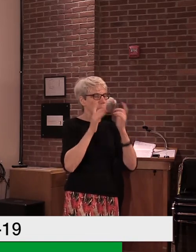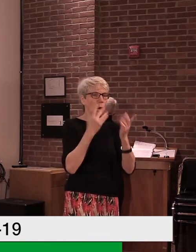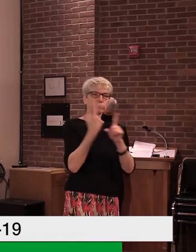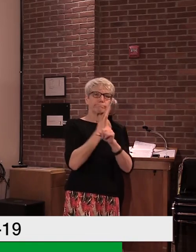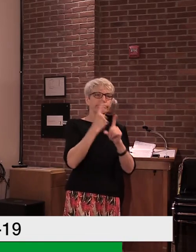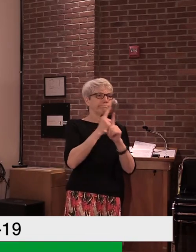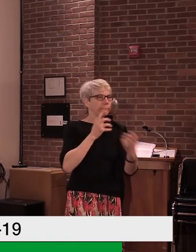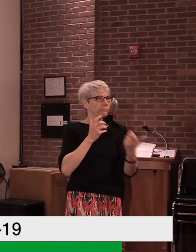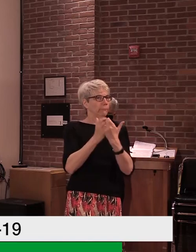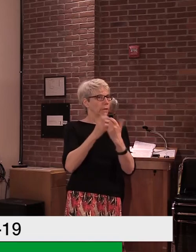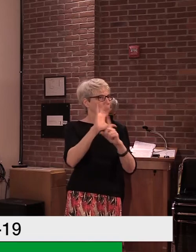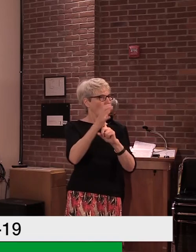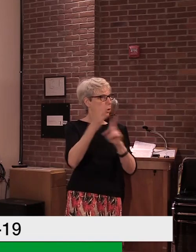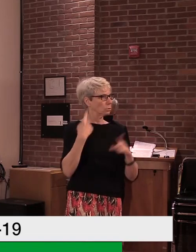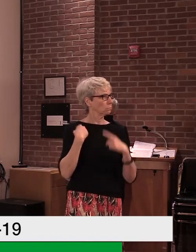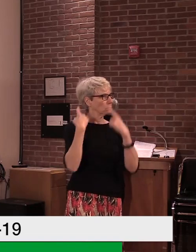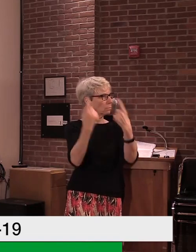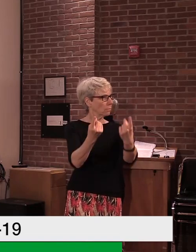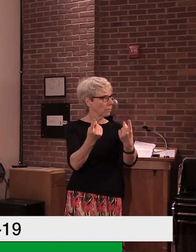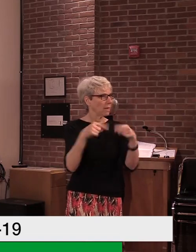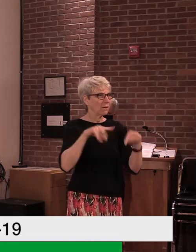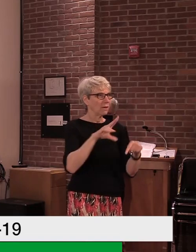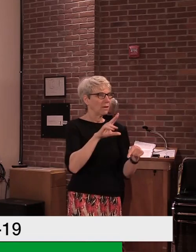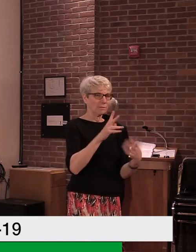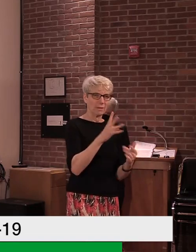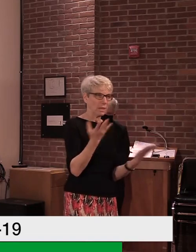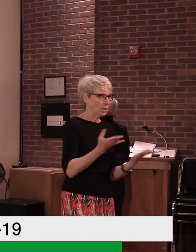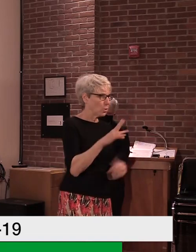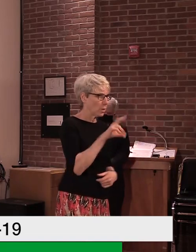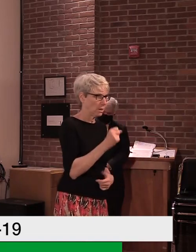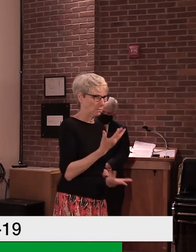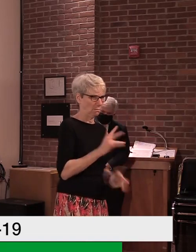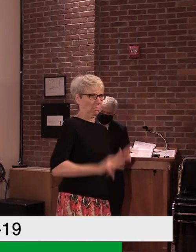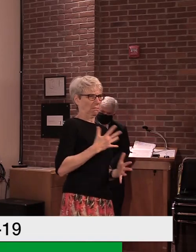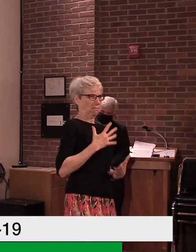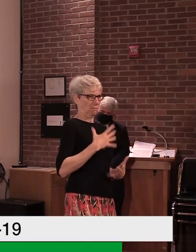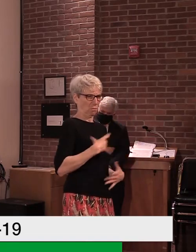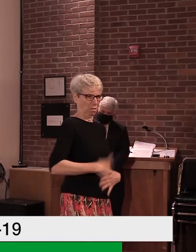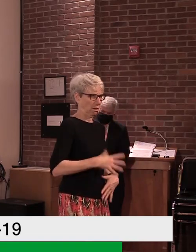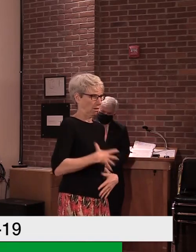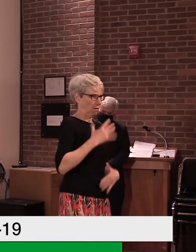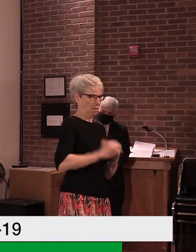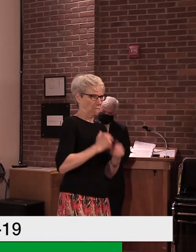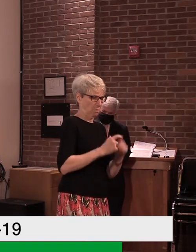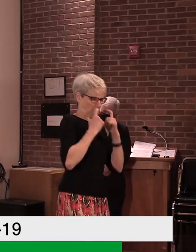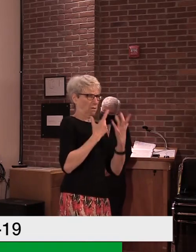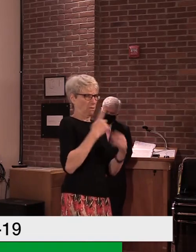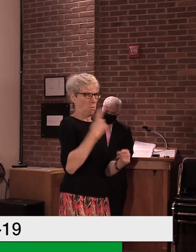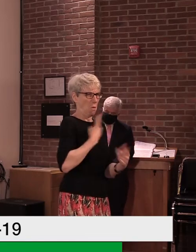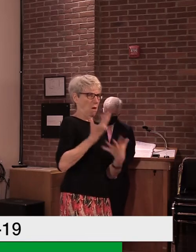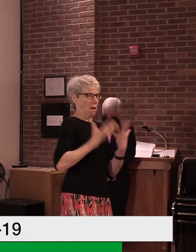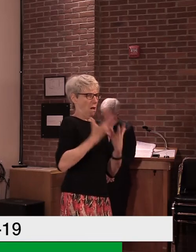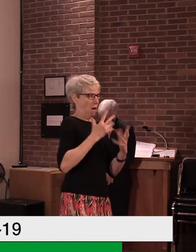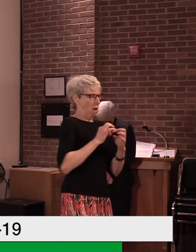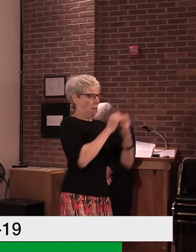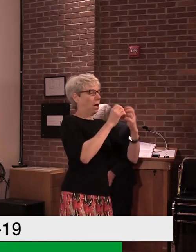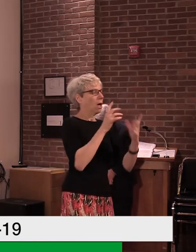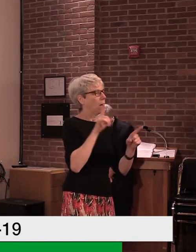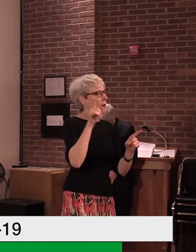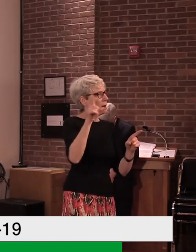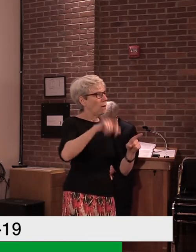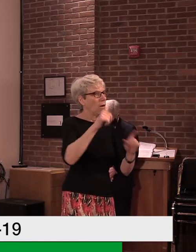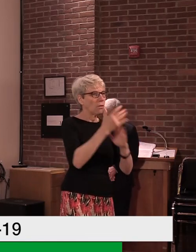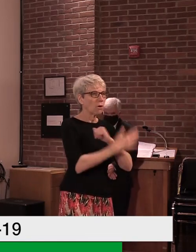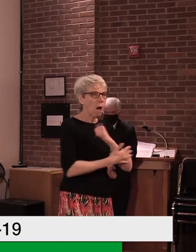we have to start consciously thinking about and doing have shown success when that has been added as well.